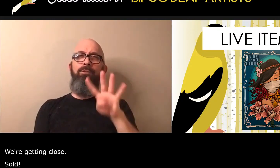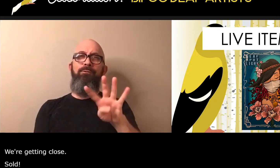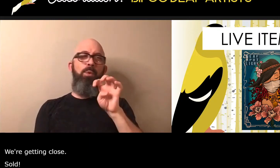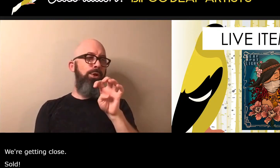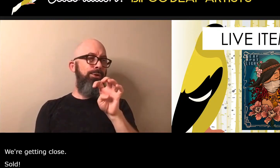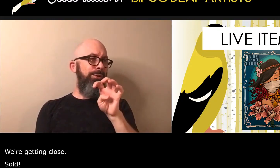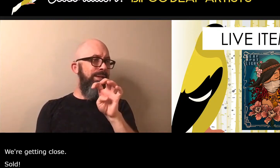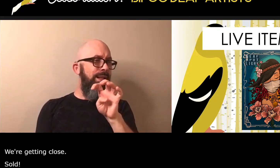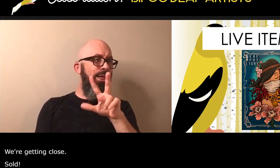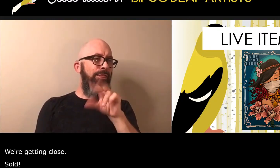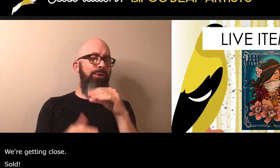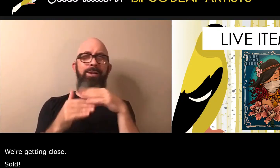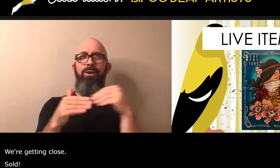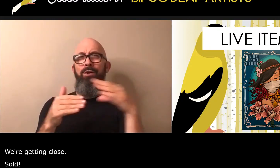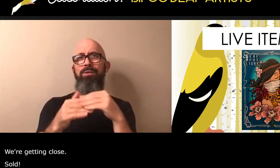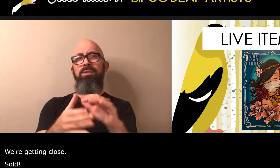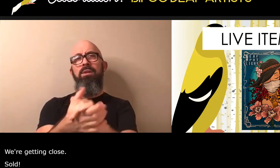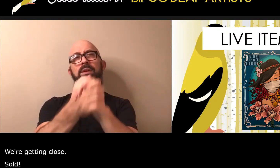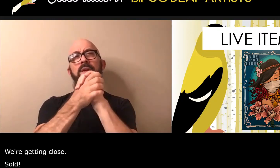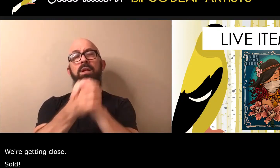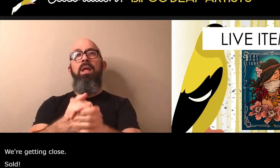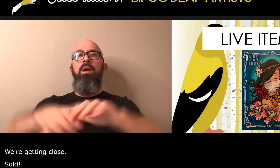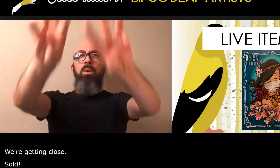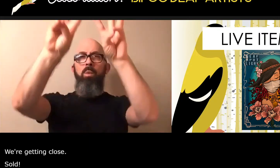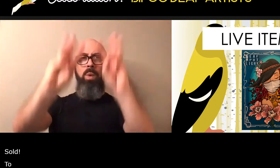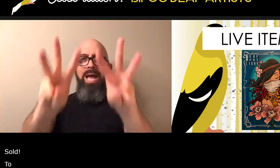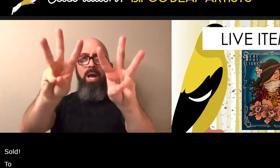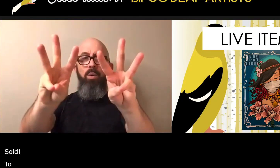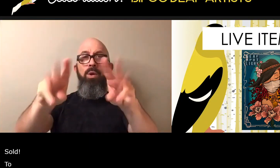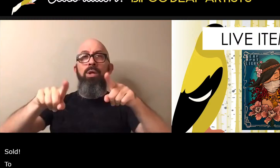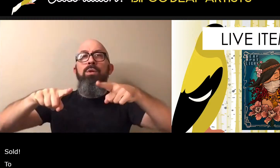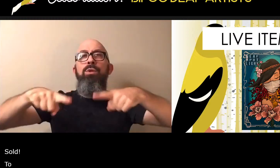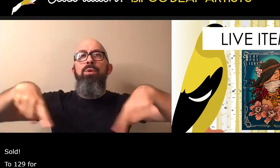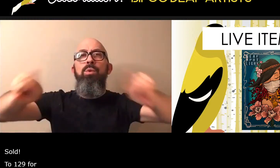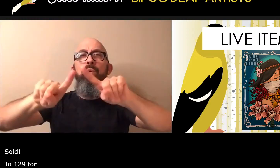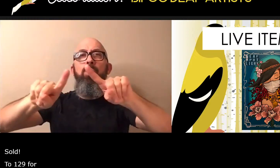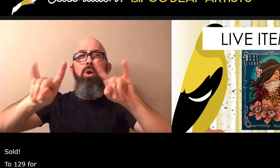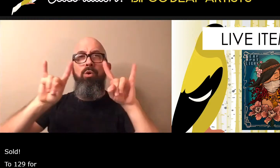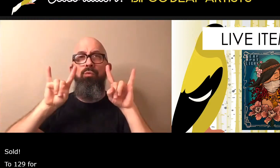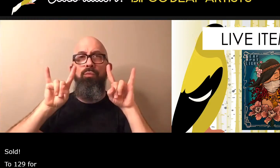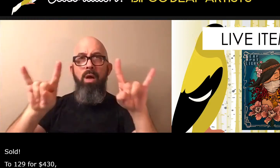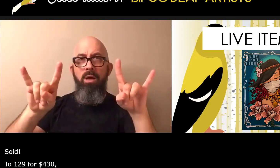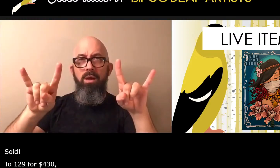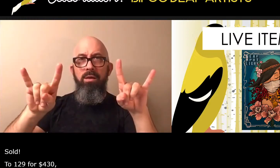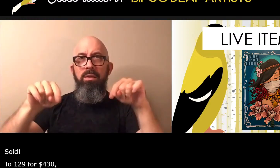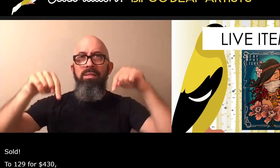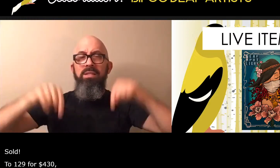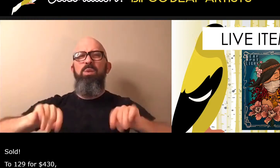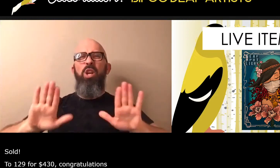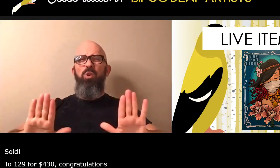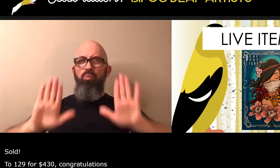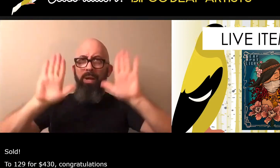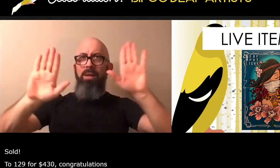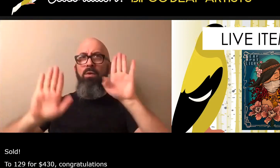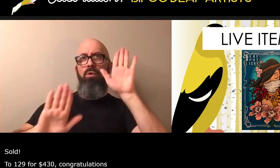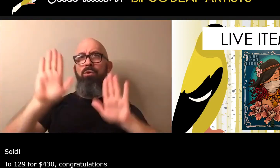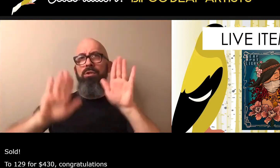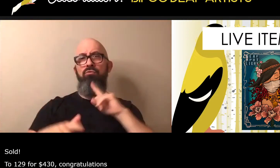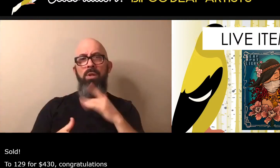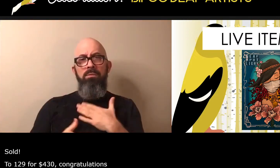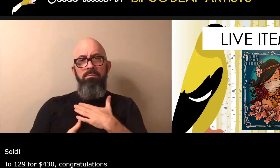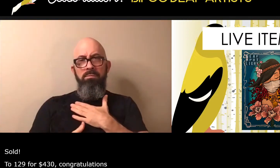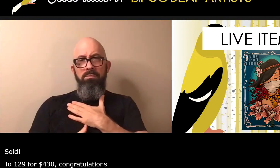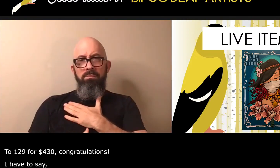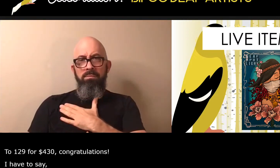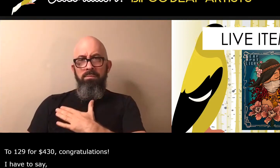to 129 for $430. Congratulations. I have to say, everyone, you